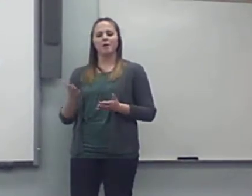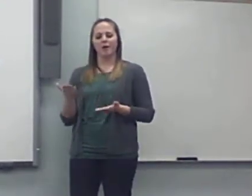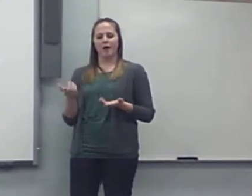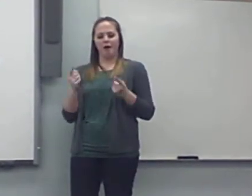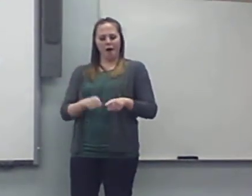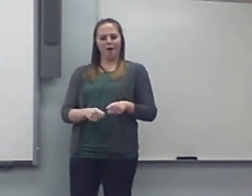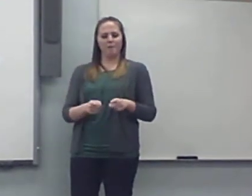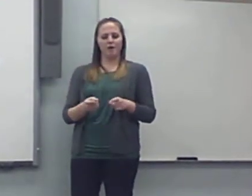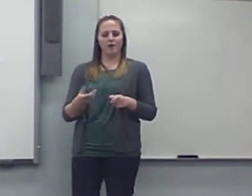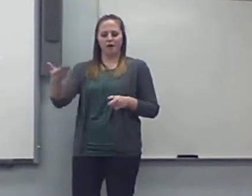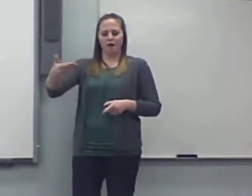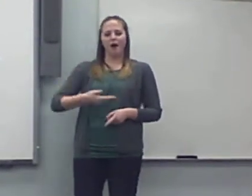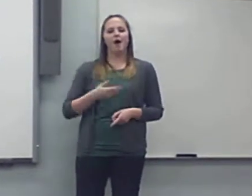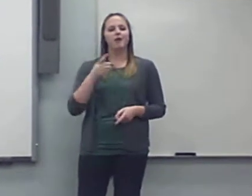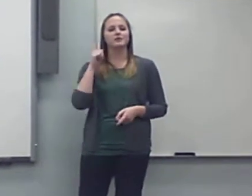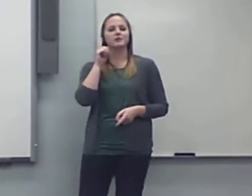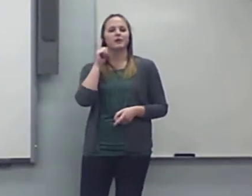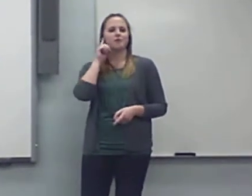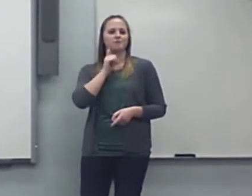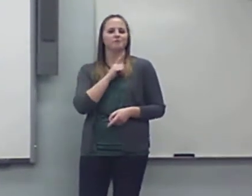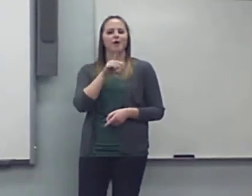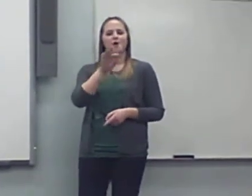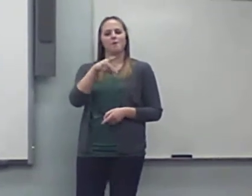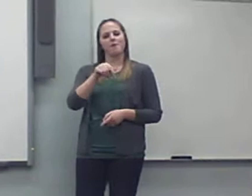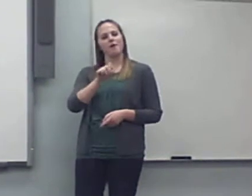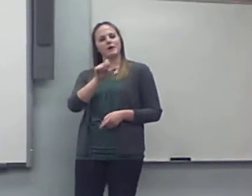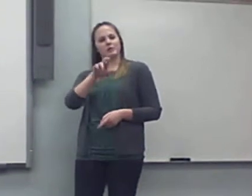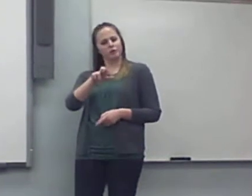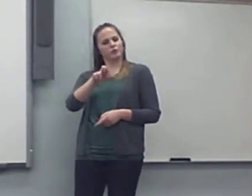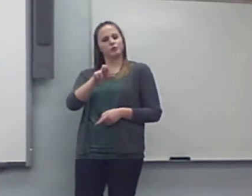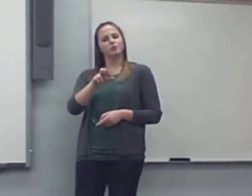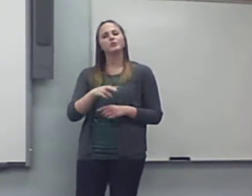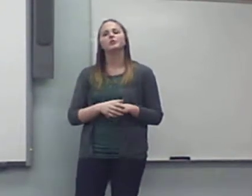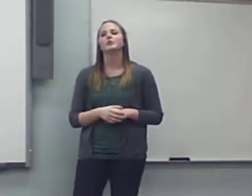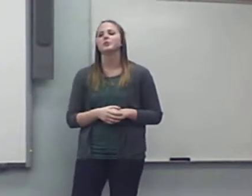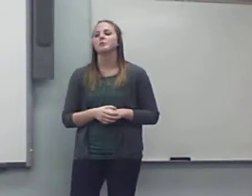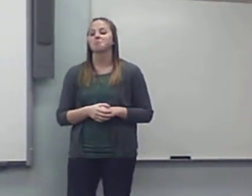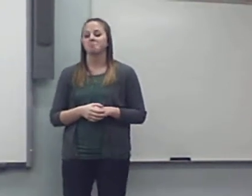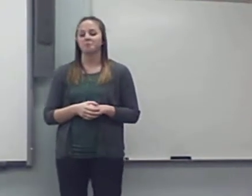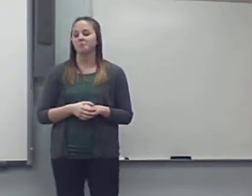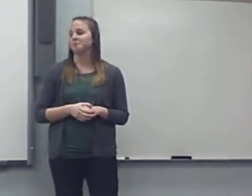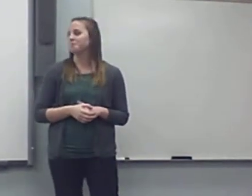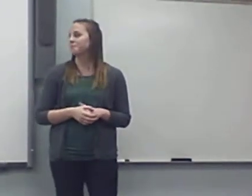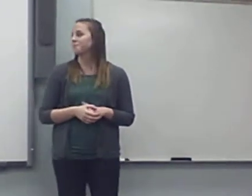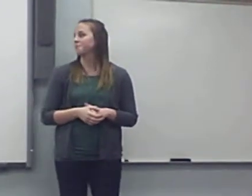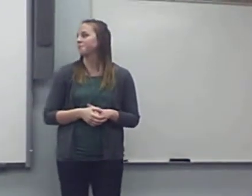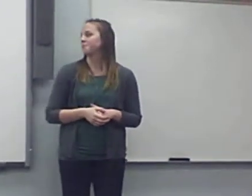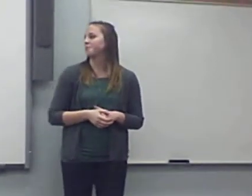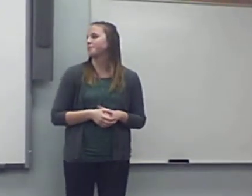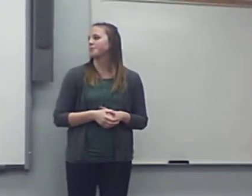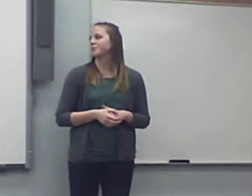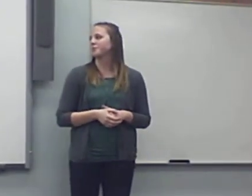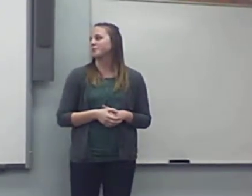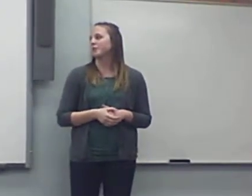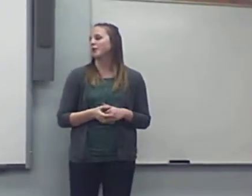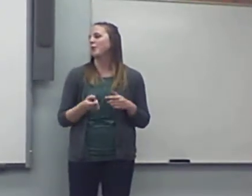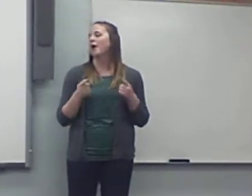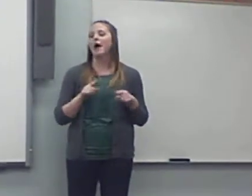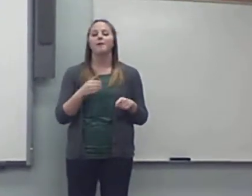ideal situation is when you have a deaf pastor shepherding their own congregation. That's where everything really happens.